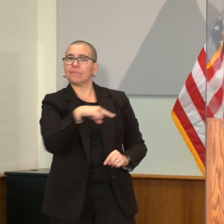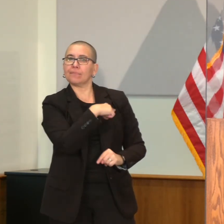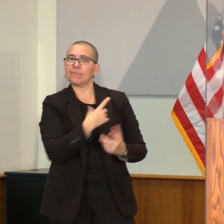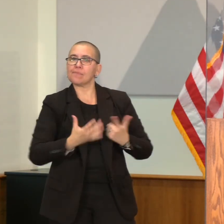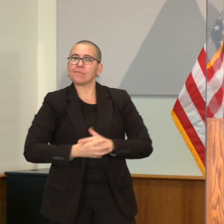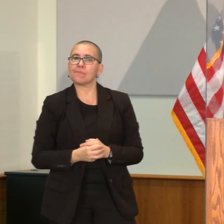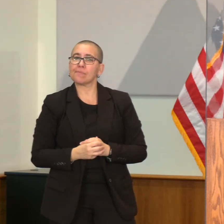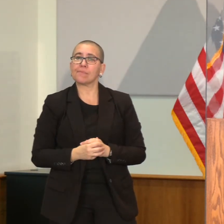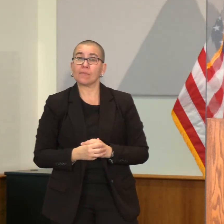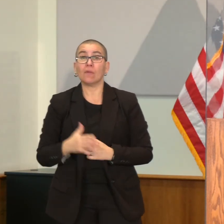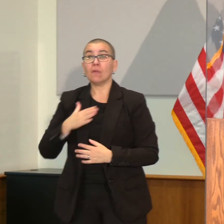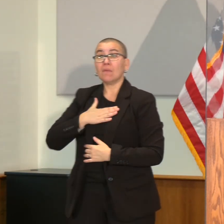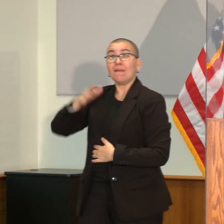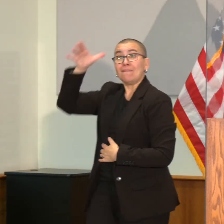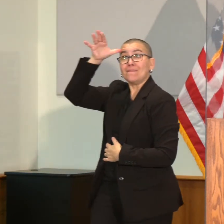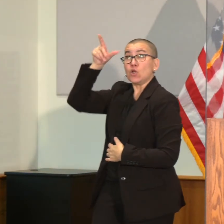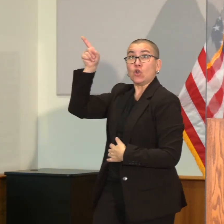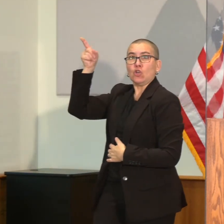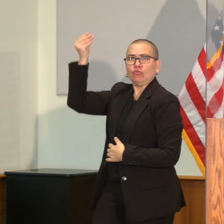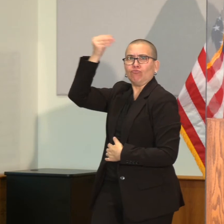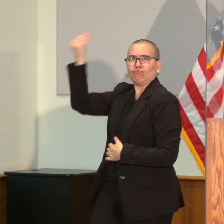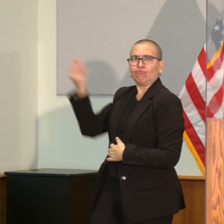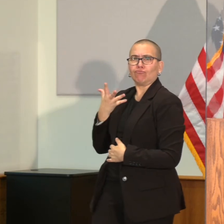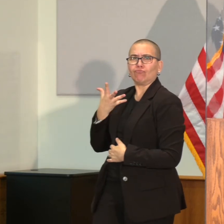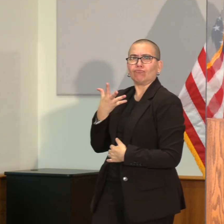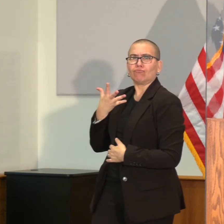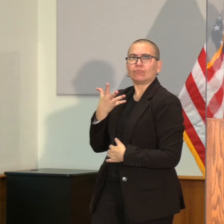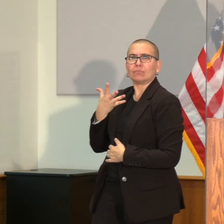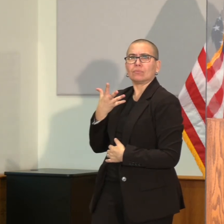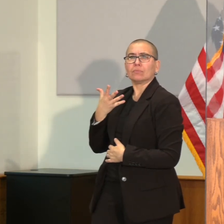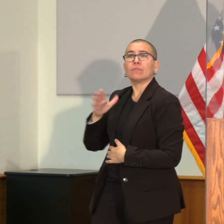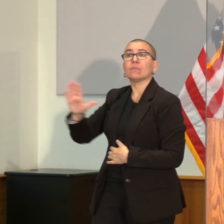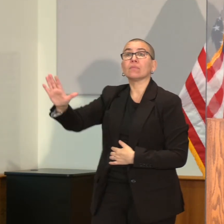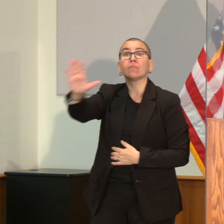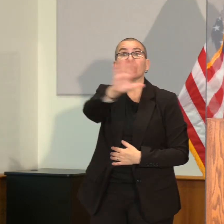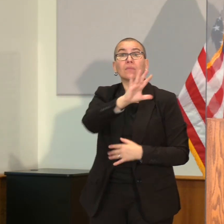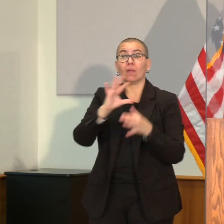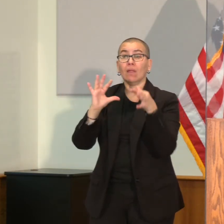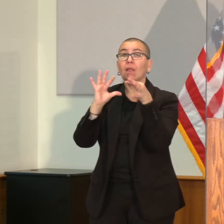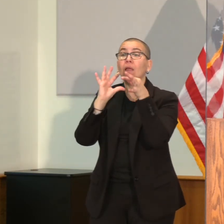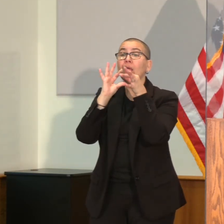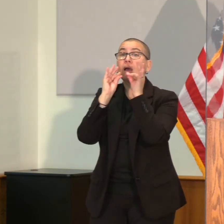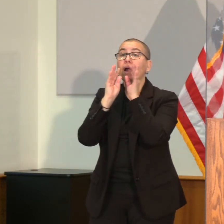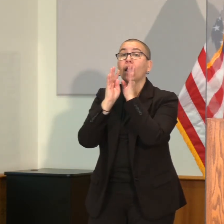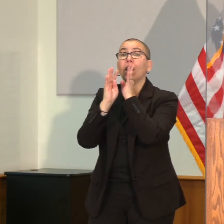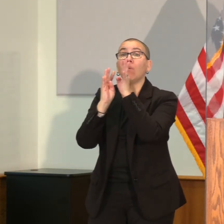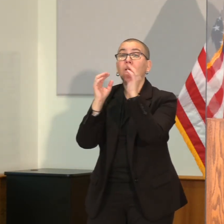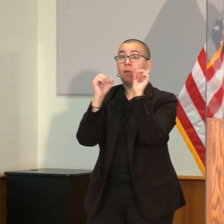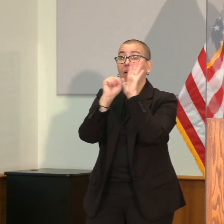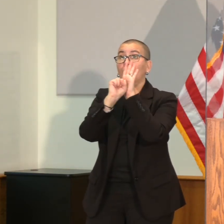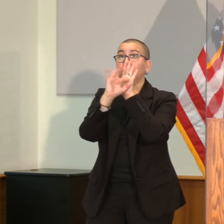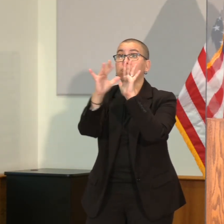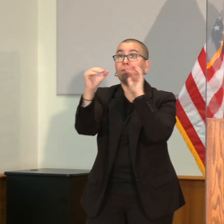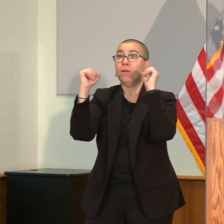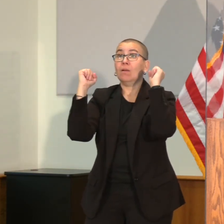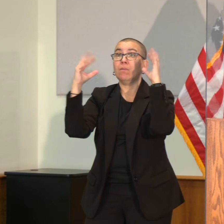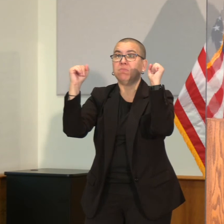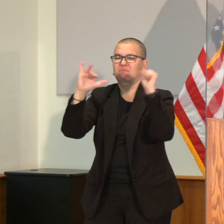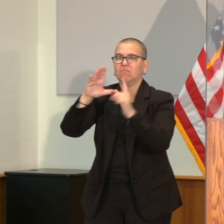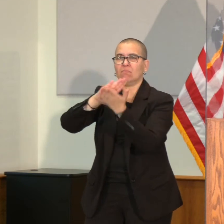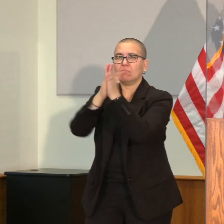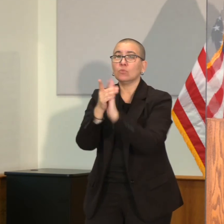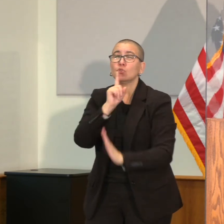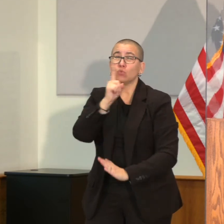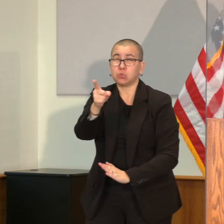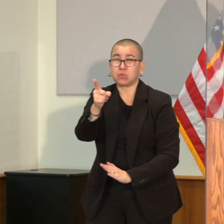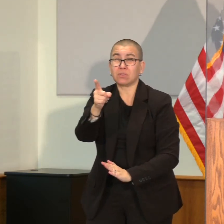is that your word is your bond, and your word must mean something.